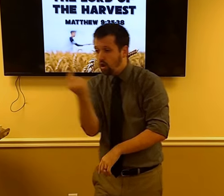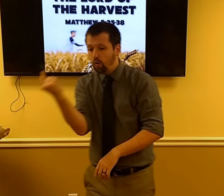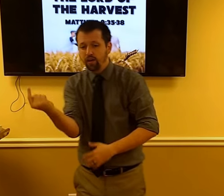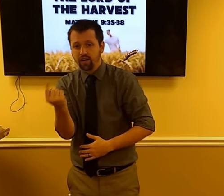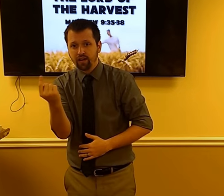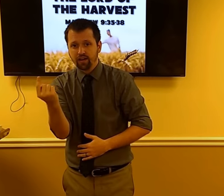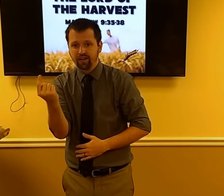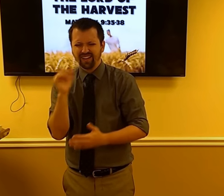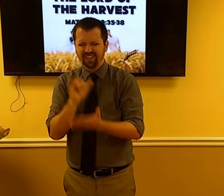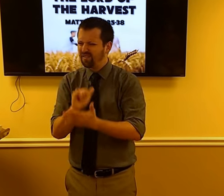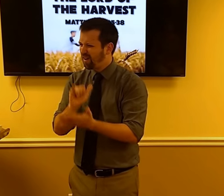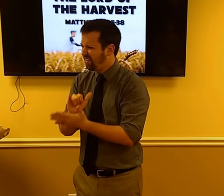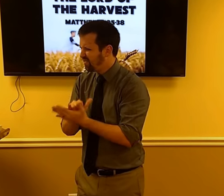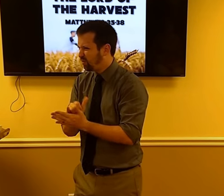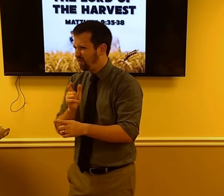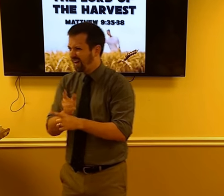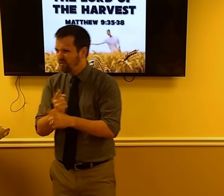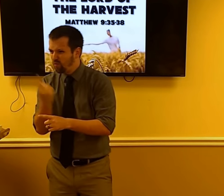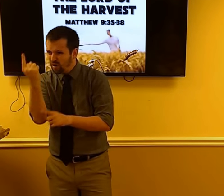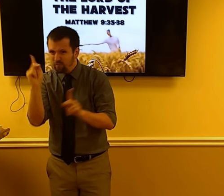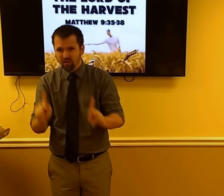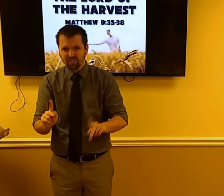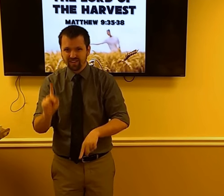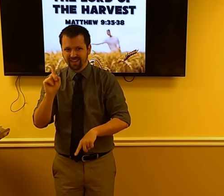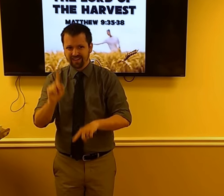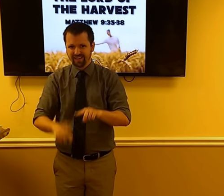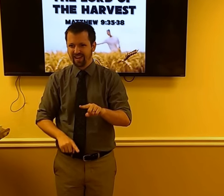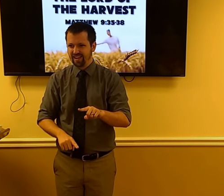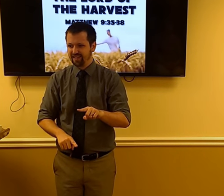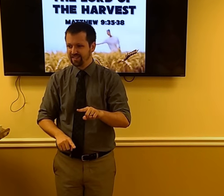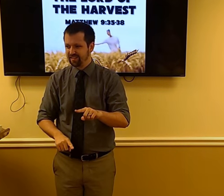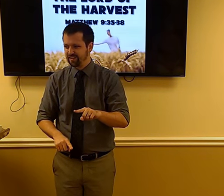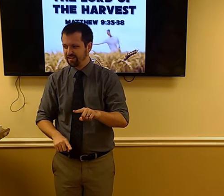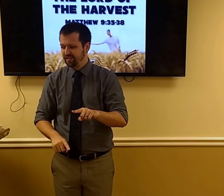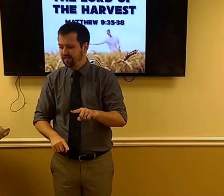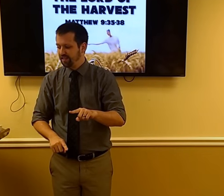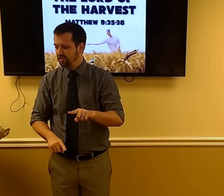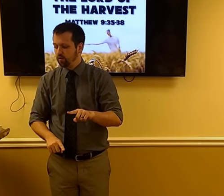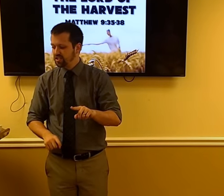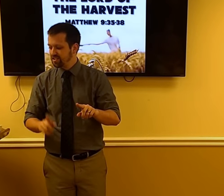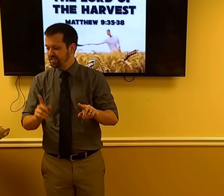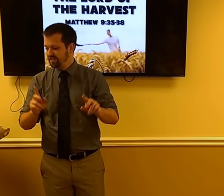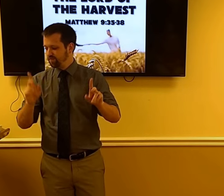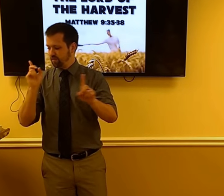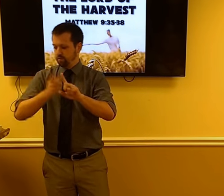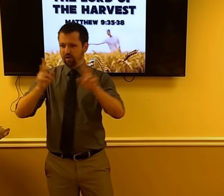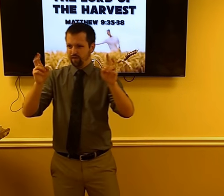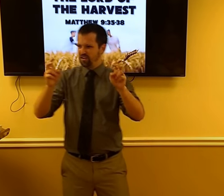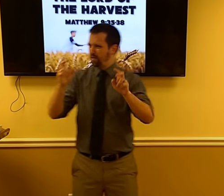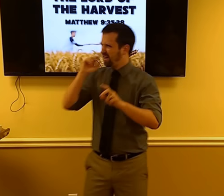alone. It's impossible, right? One person can't. So, which is the point for our topic. I know